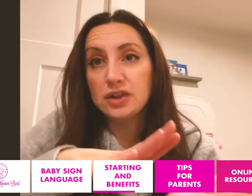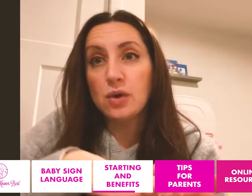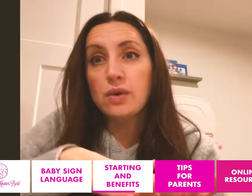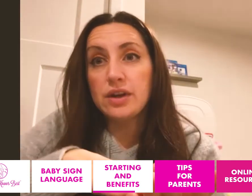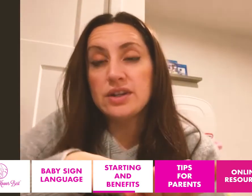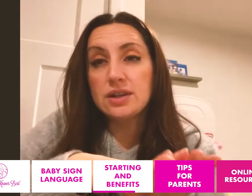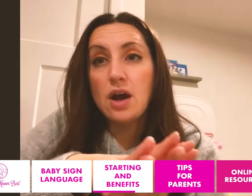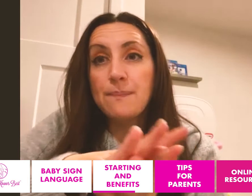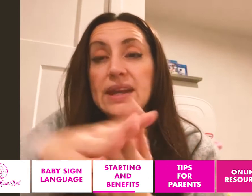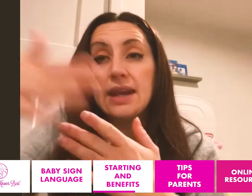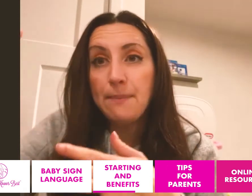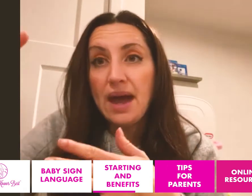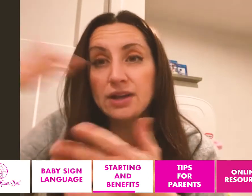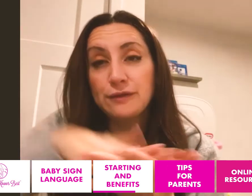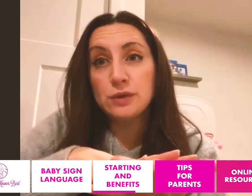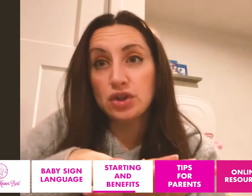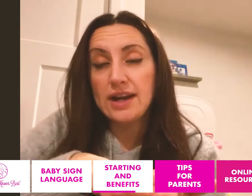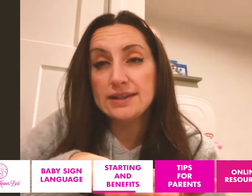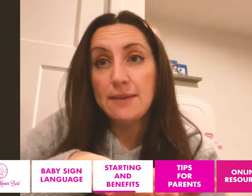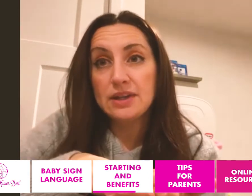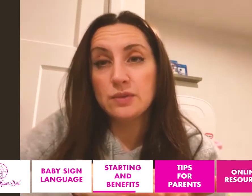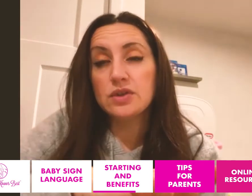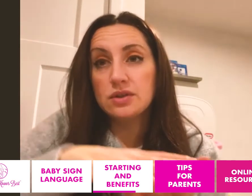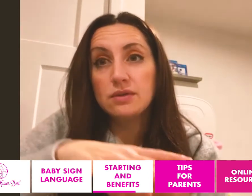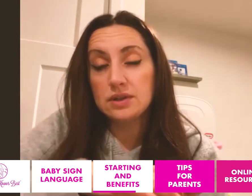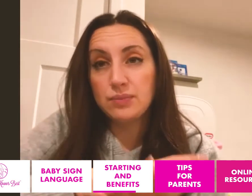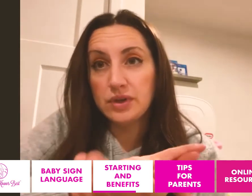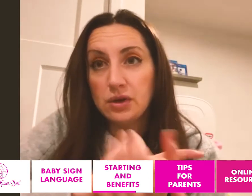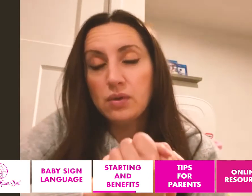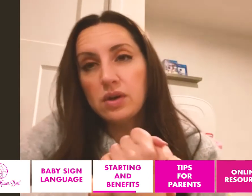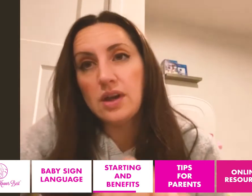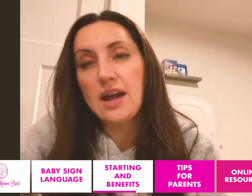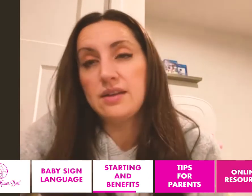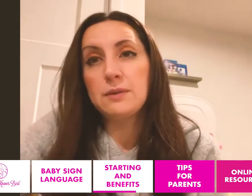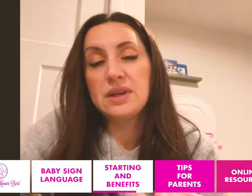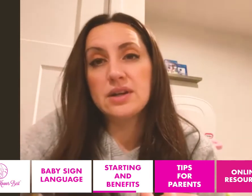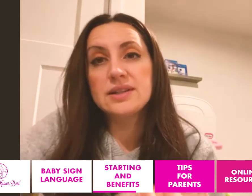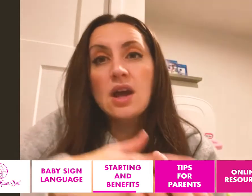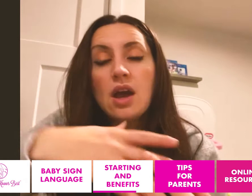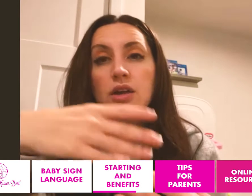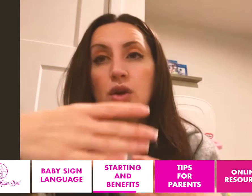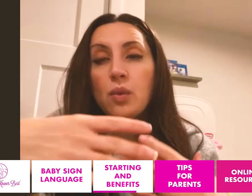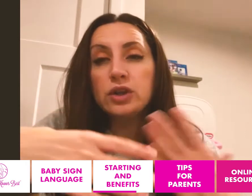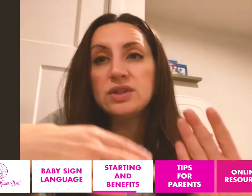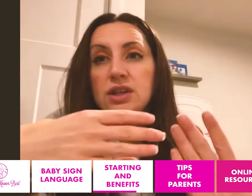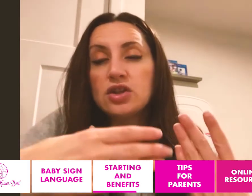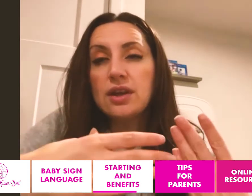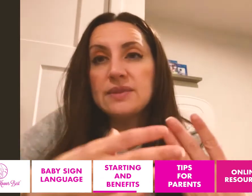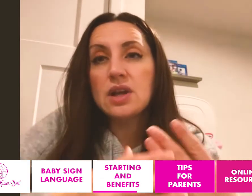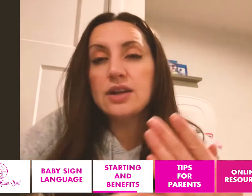So there is an impact on future academics, which is pretty cool, I think, because when you teach them signs